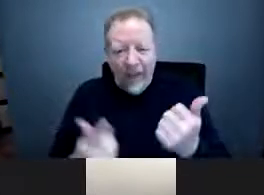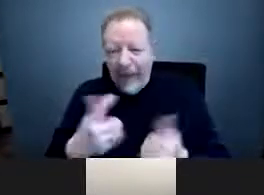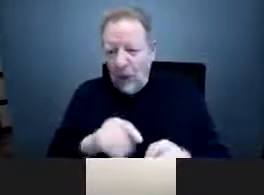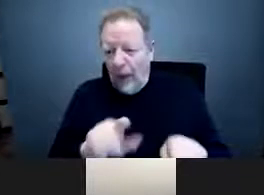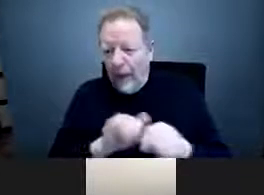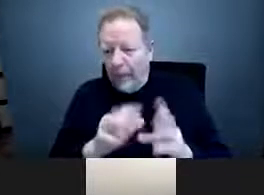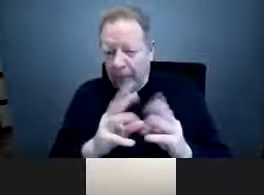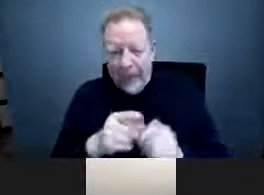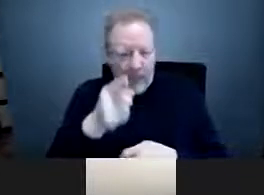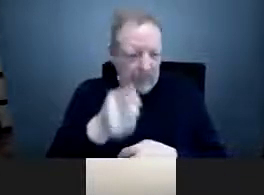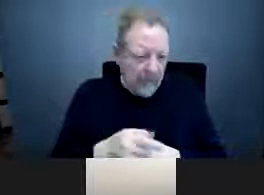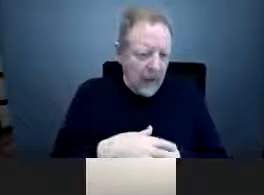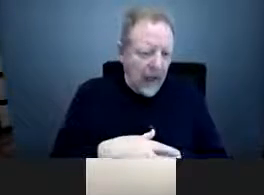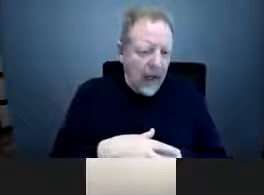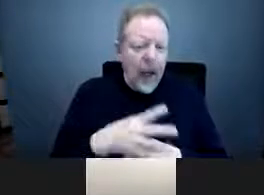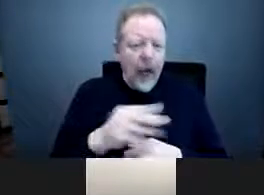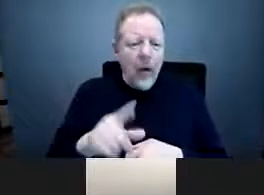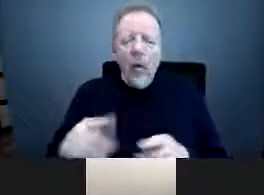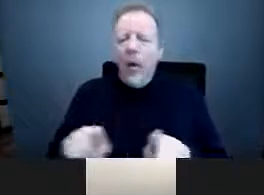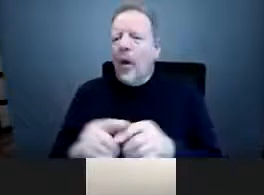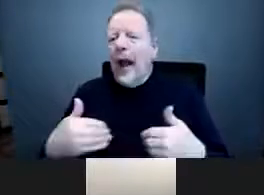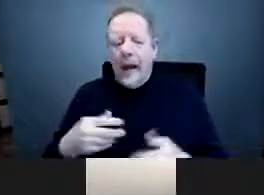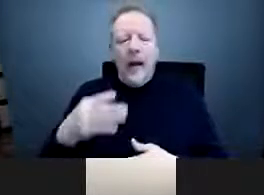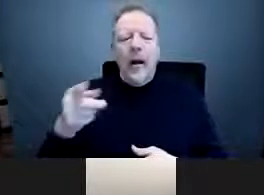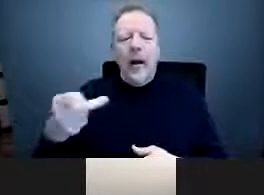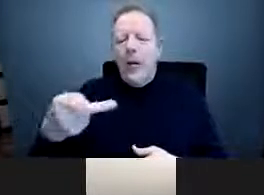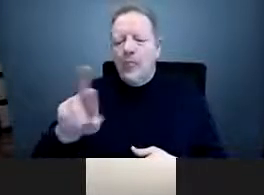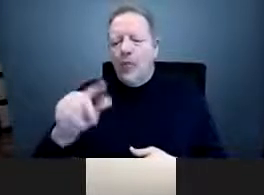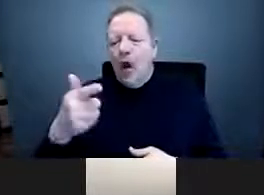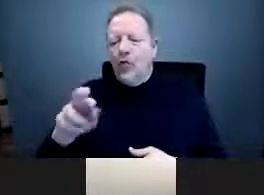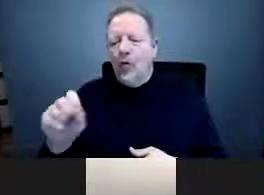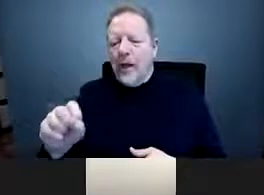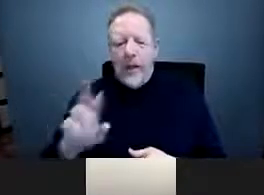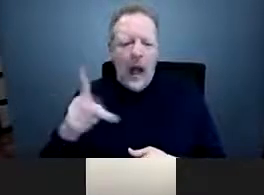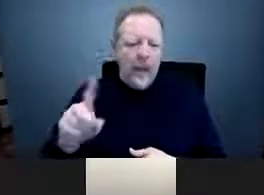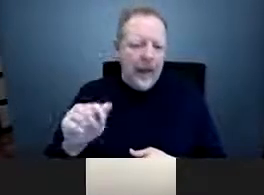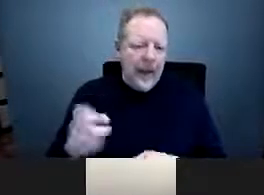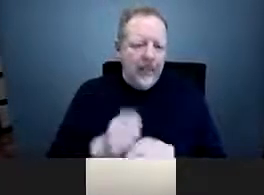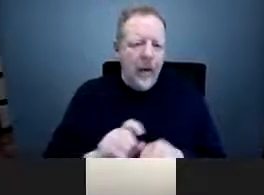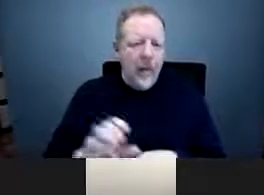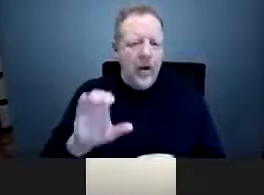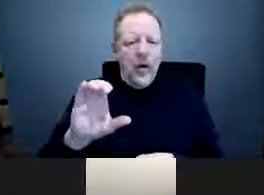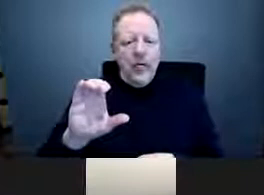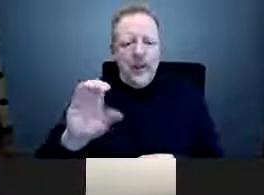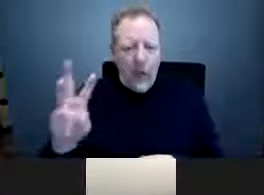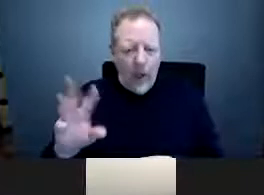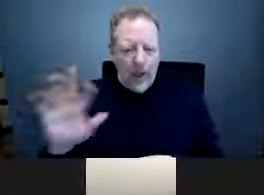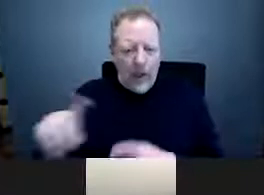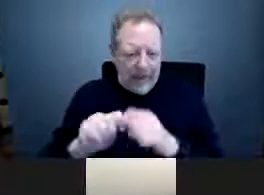And then we had progress update from Christine and her team. Dr. Lynch